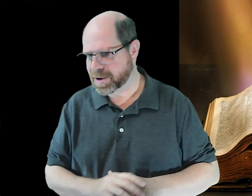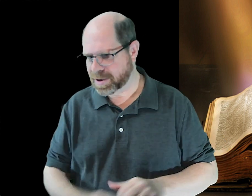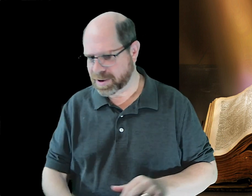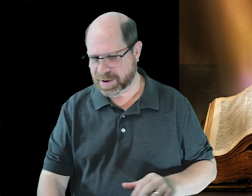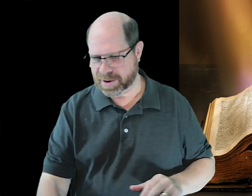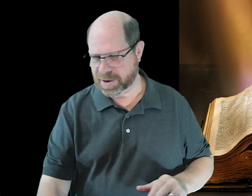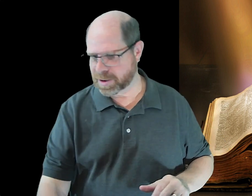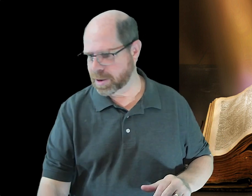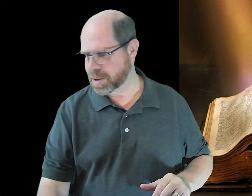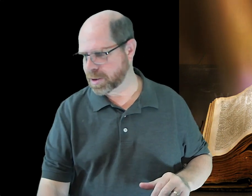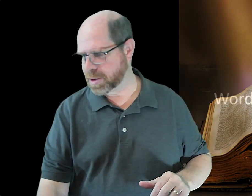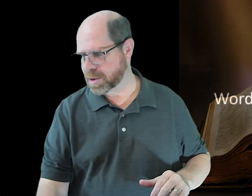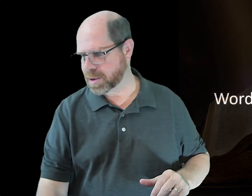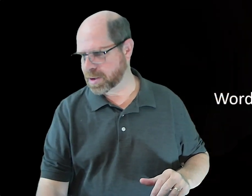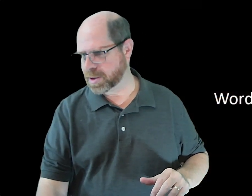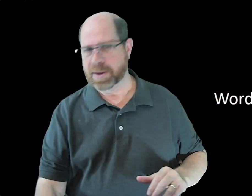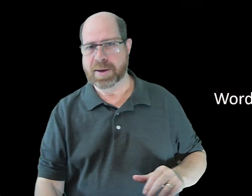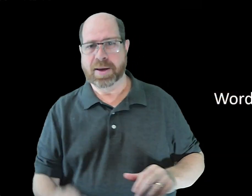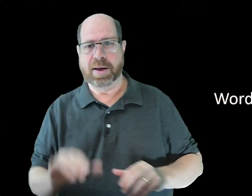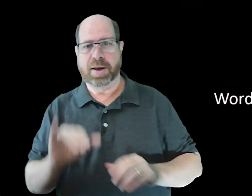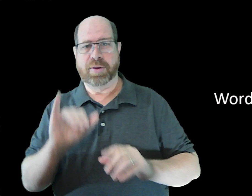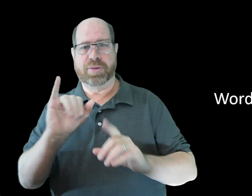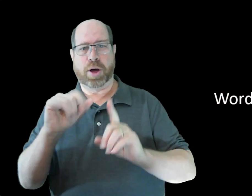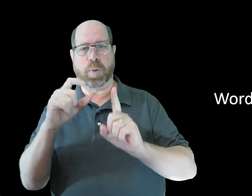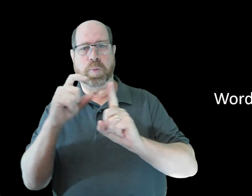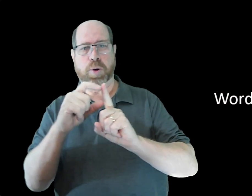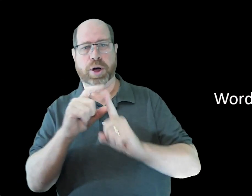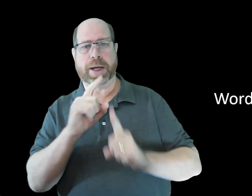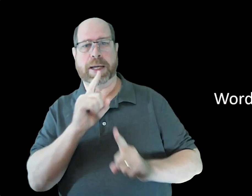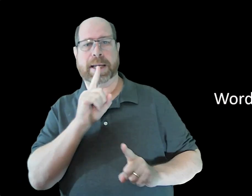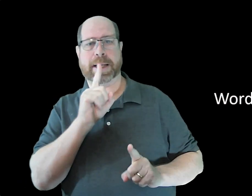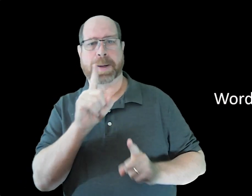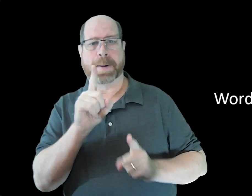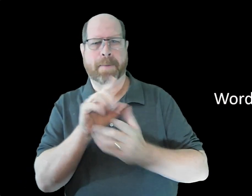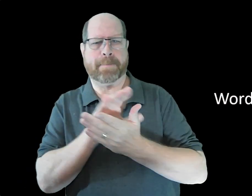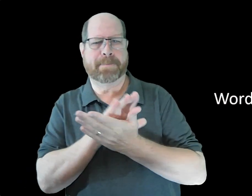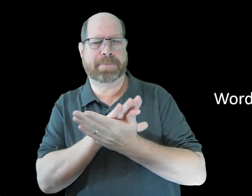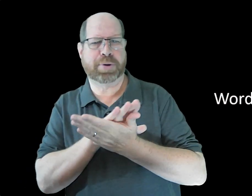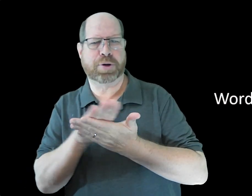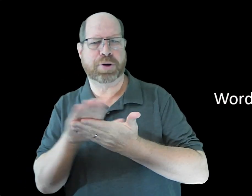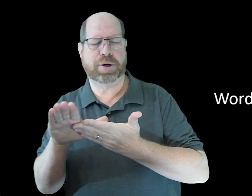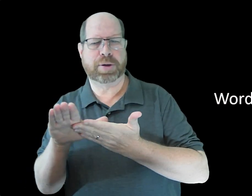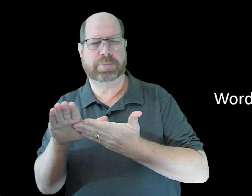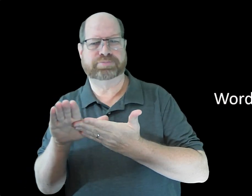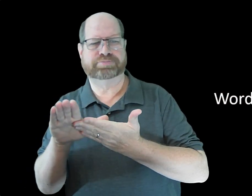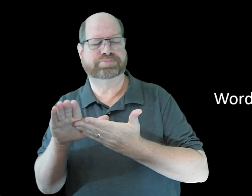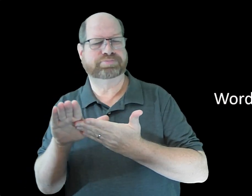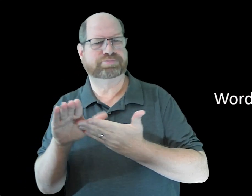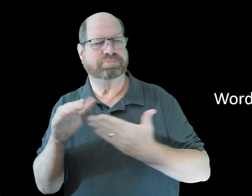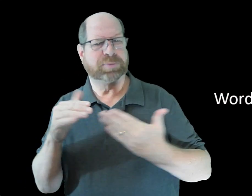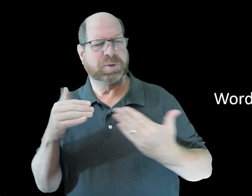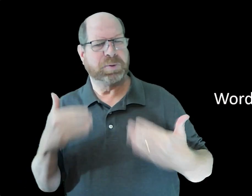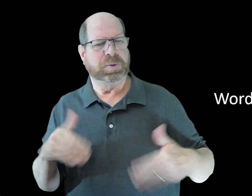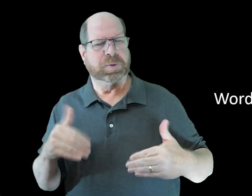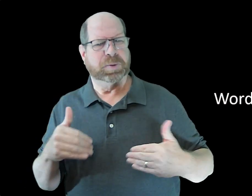such videos, how it's happened from inside the war, how soldiers feel feelings on the